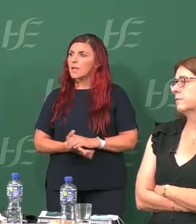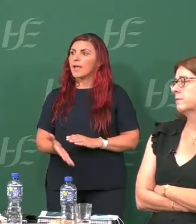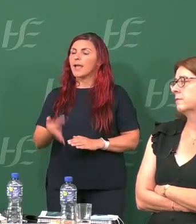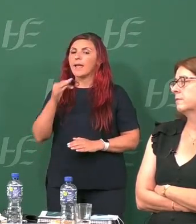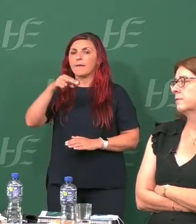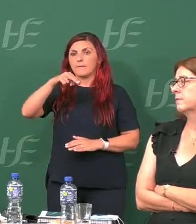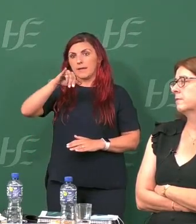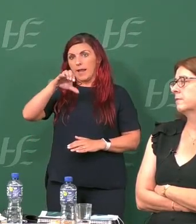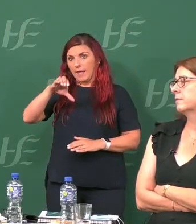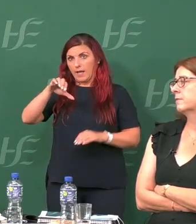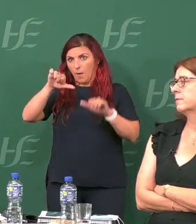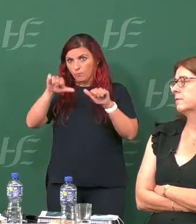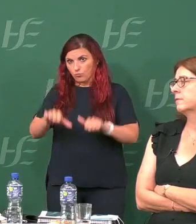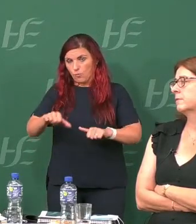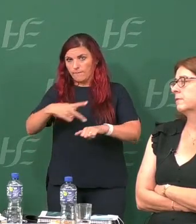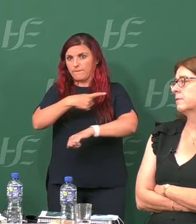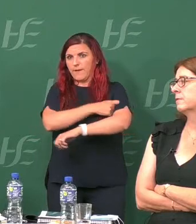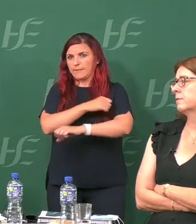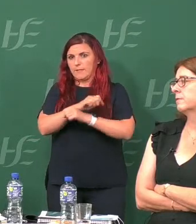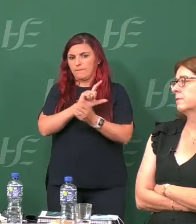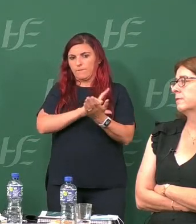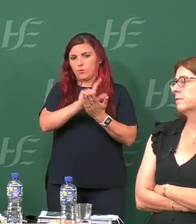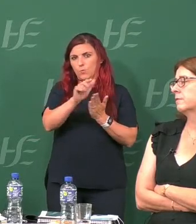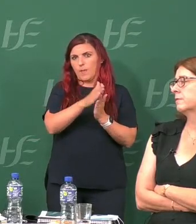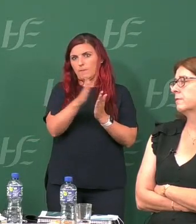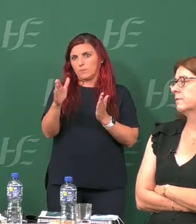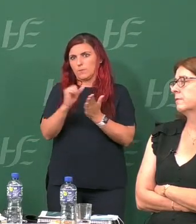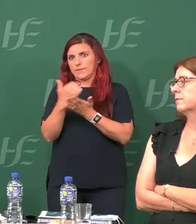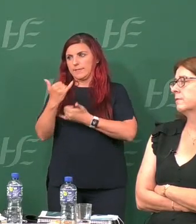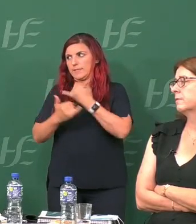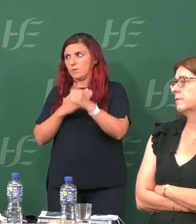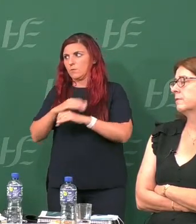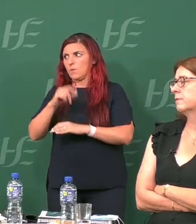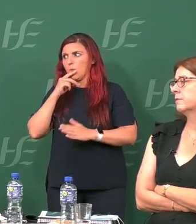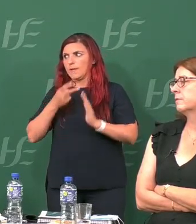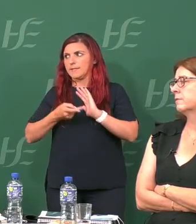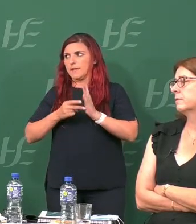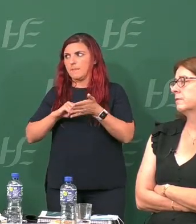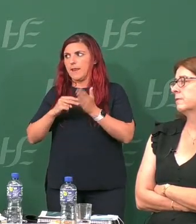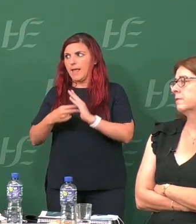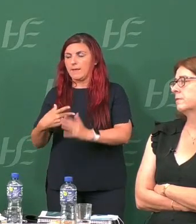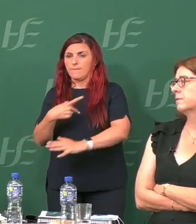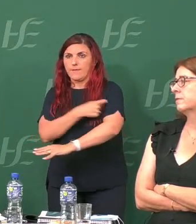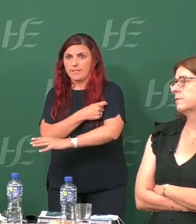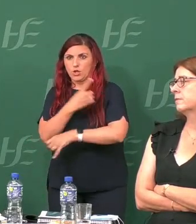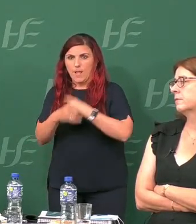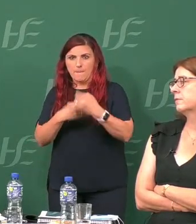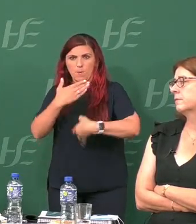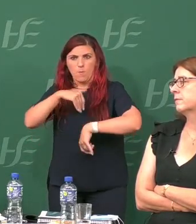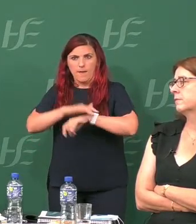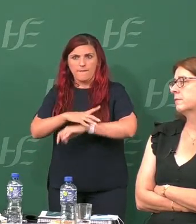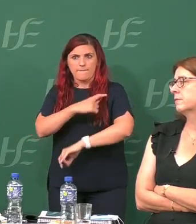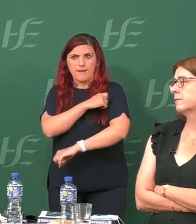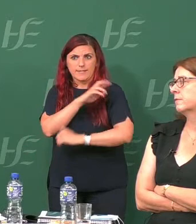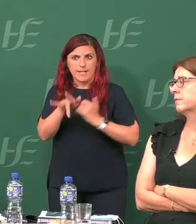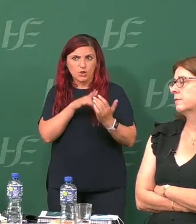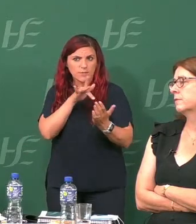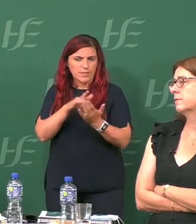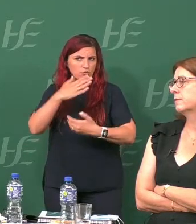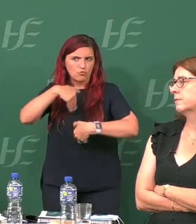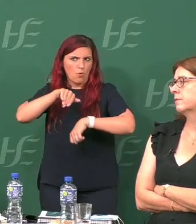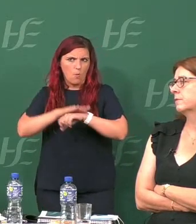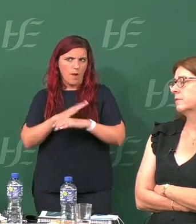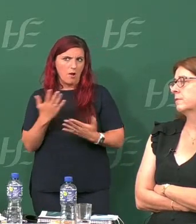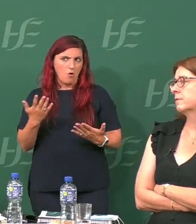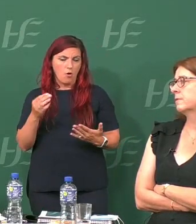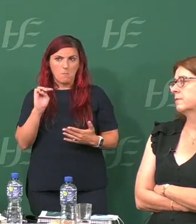16-year-olds, would the plan be that the vaccinations will be done in vaccination centres or wherever they've been done at the minute, or is